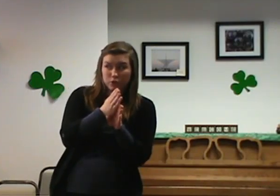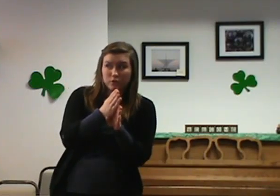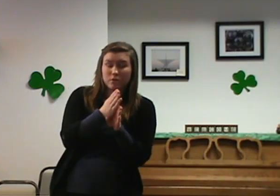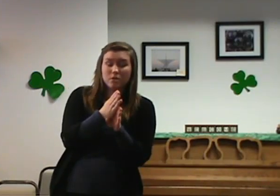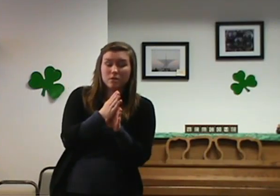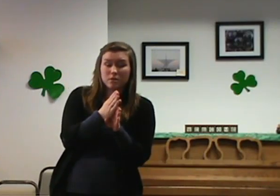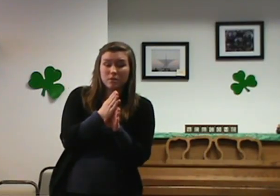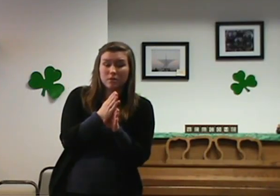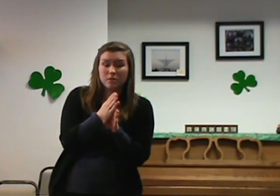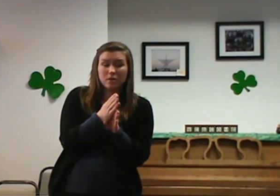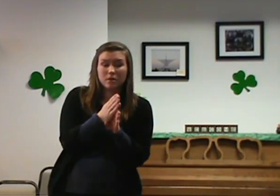one, but,